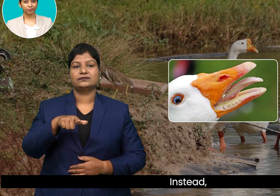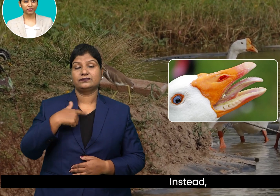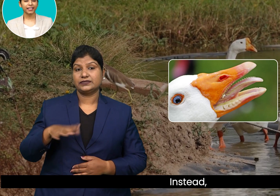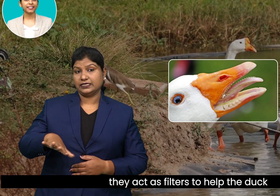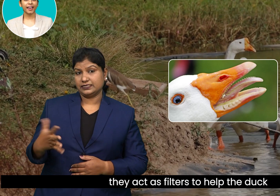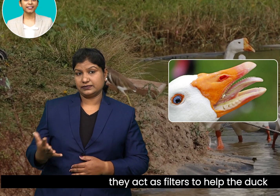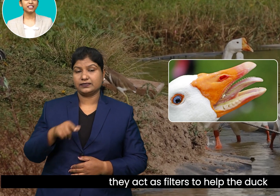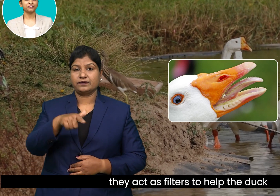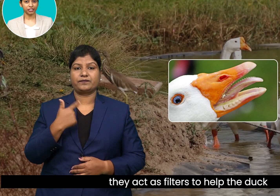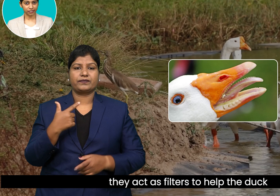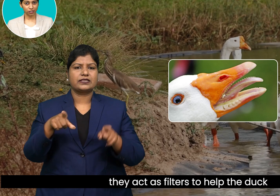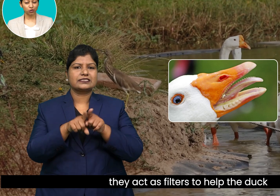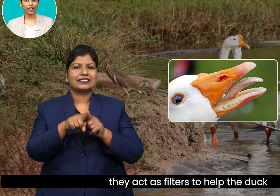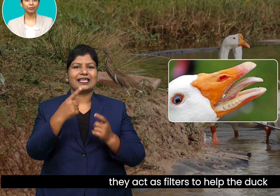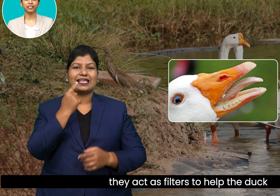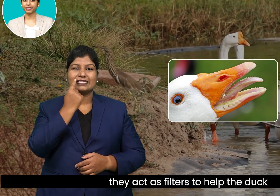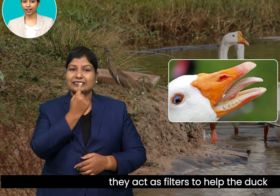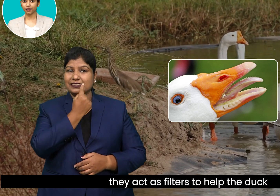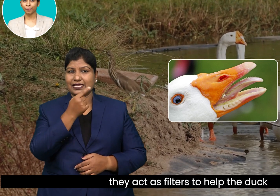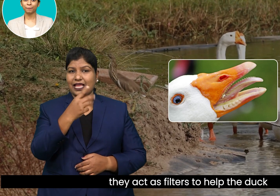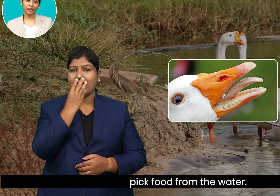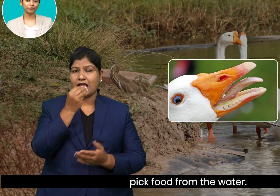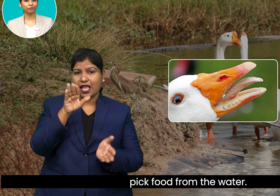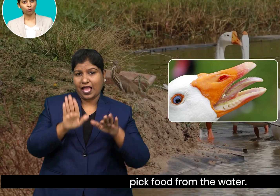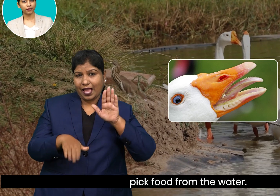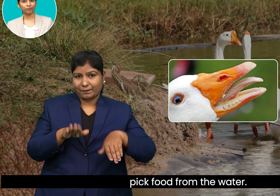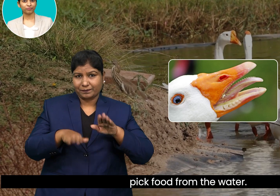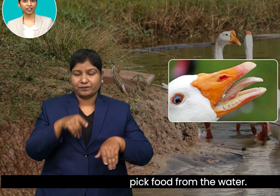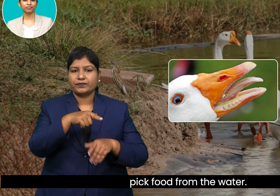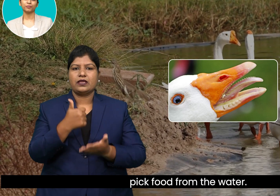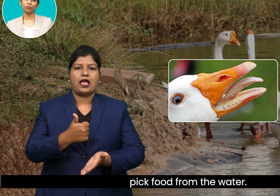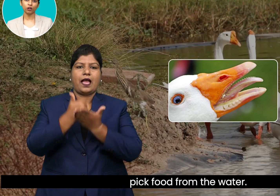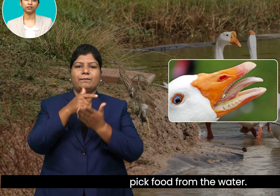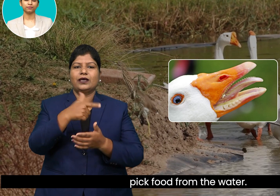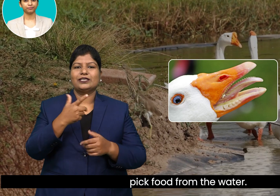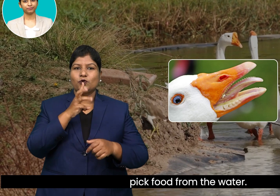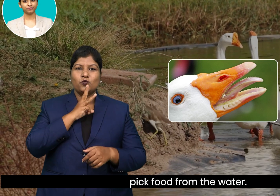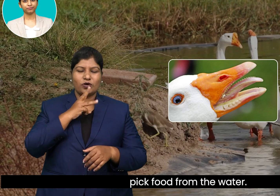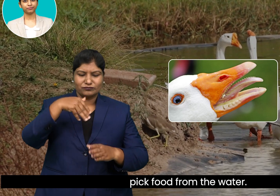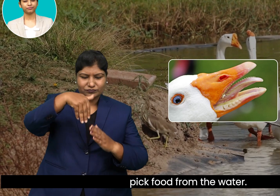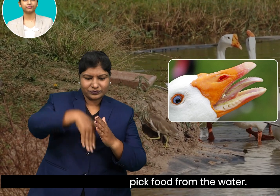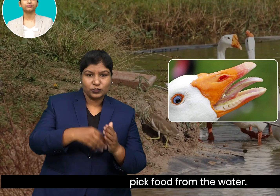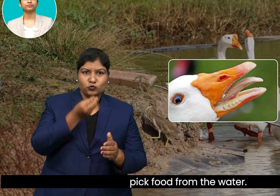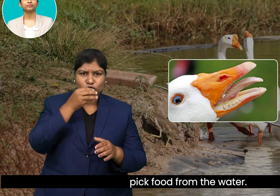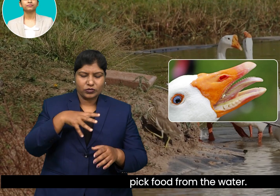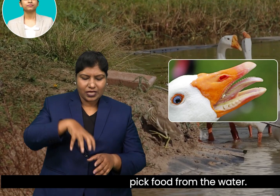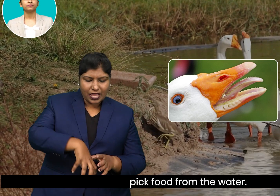Instead, they act as filters to help the duck pick food from the water.